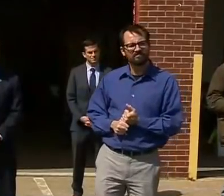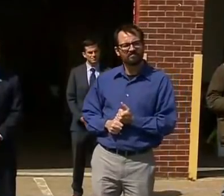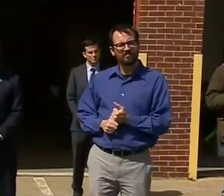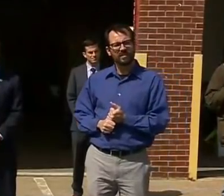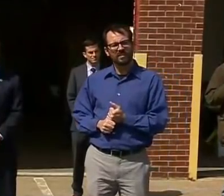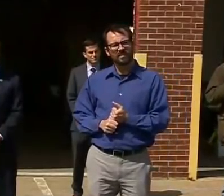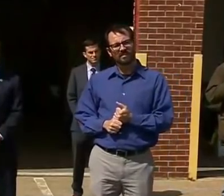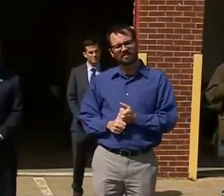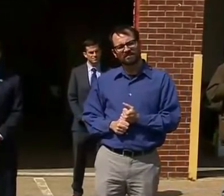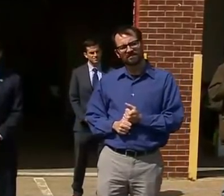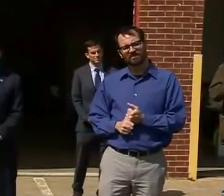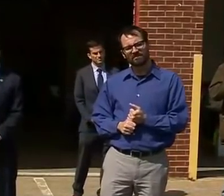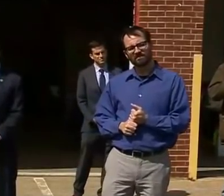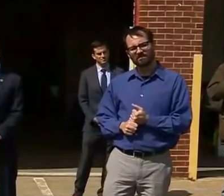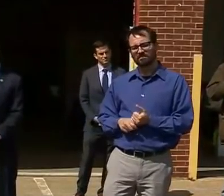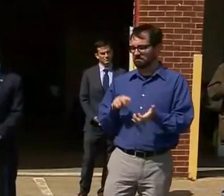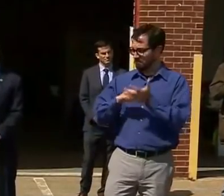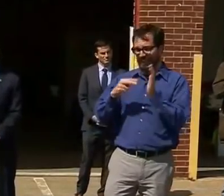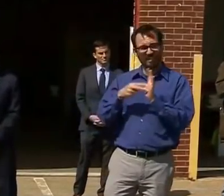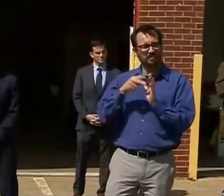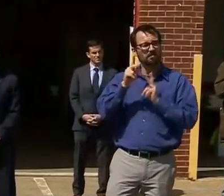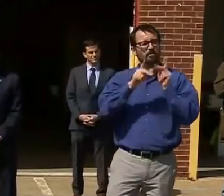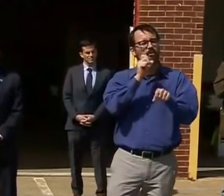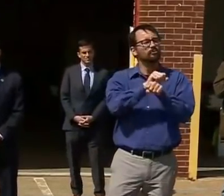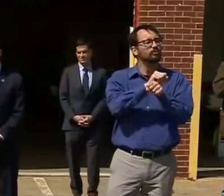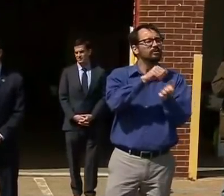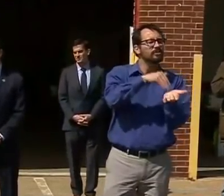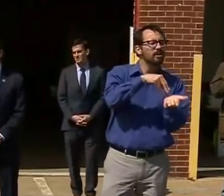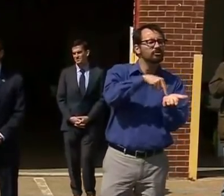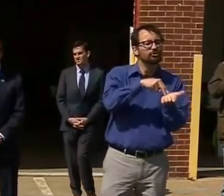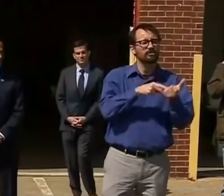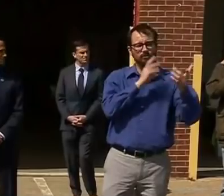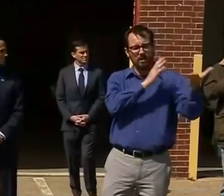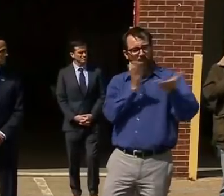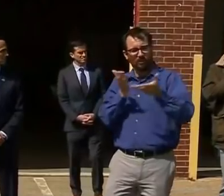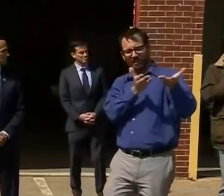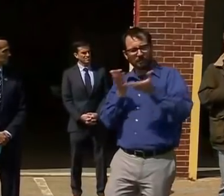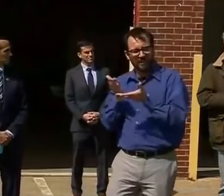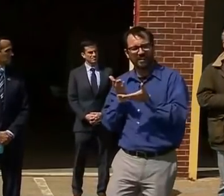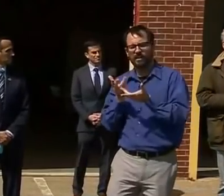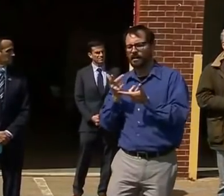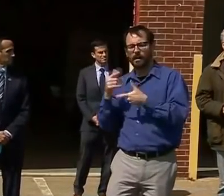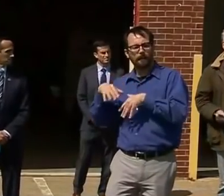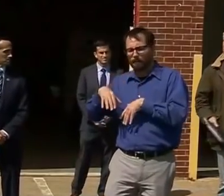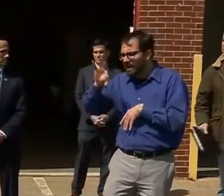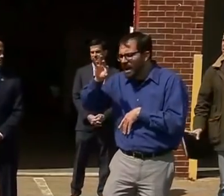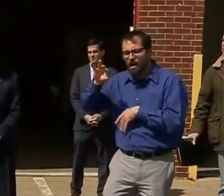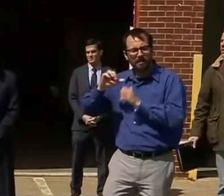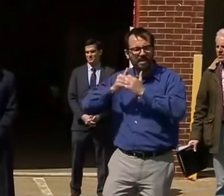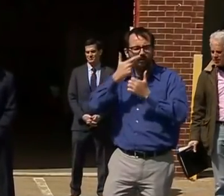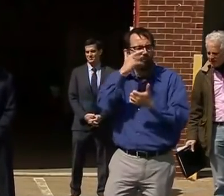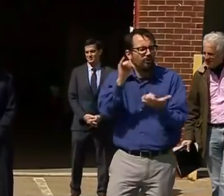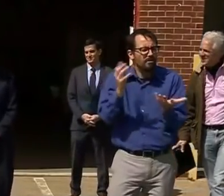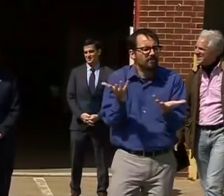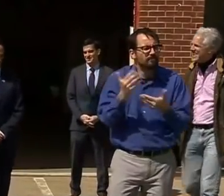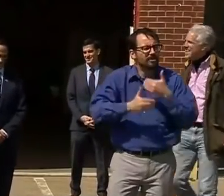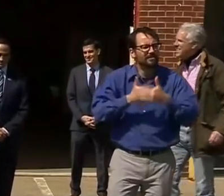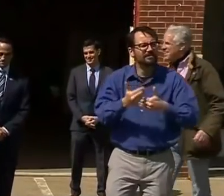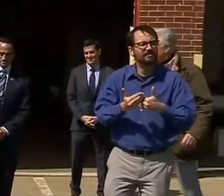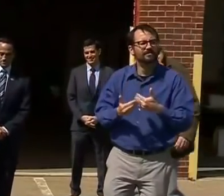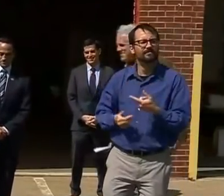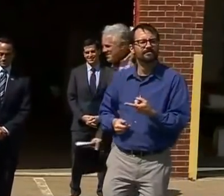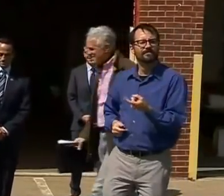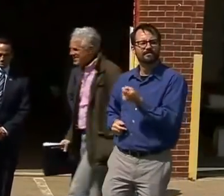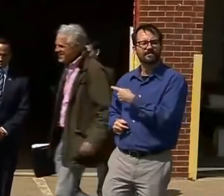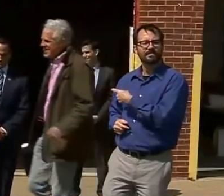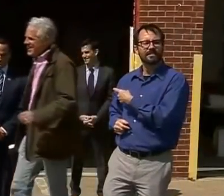drop off masks? Will someone be picking them up? How will that all play out? Did you hear the question? Yeah. You need to answer it here. Oh,